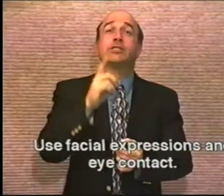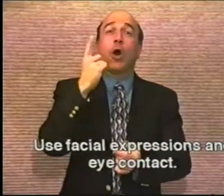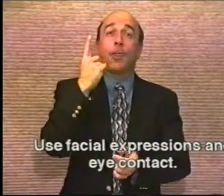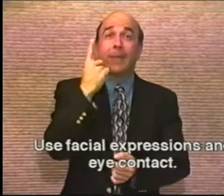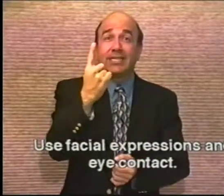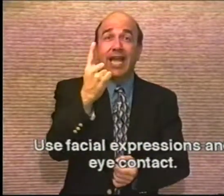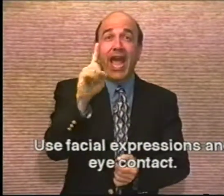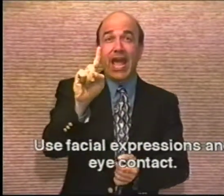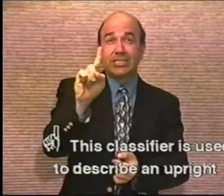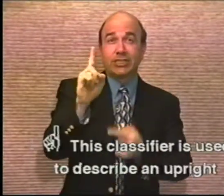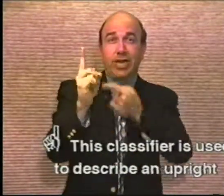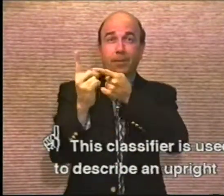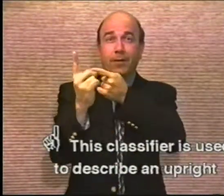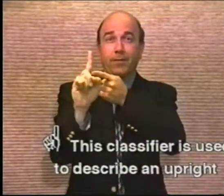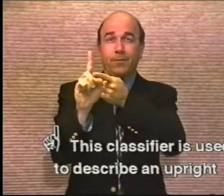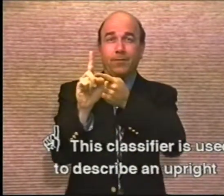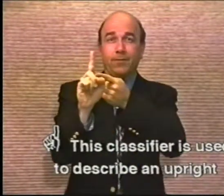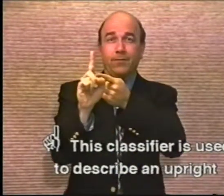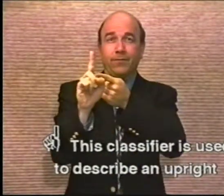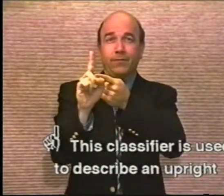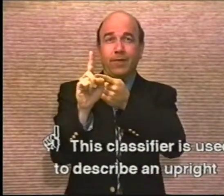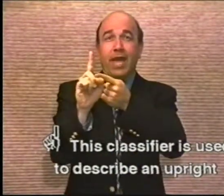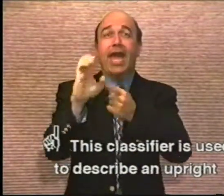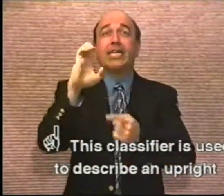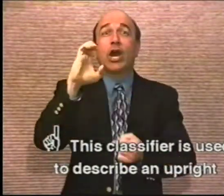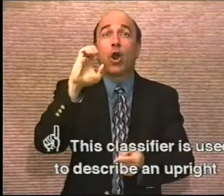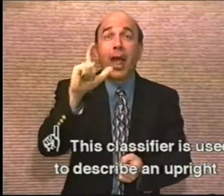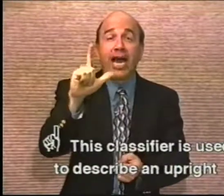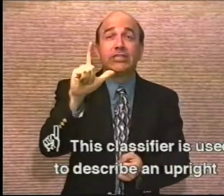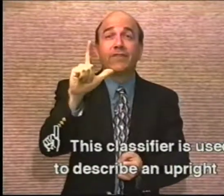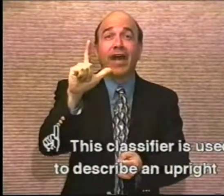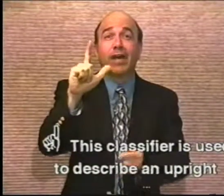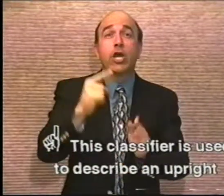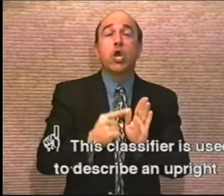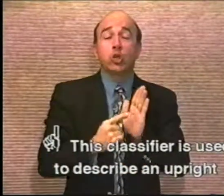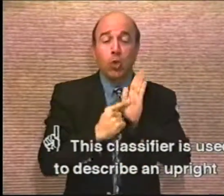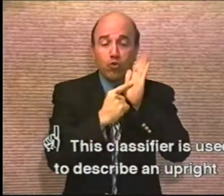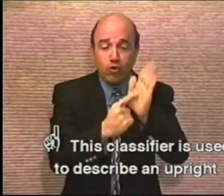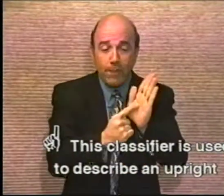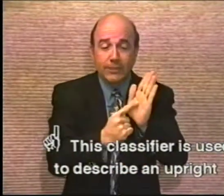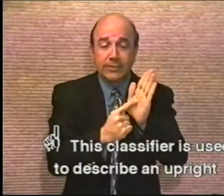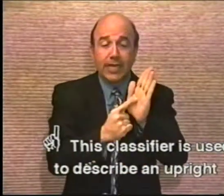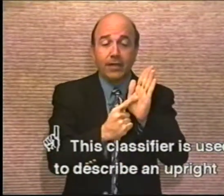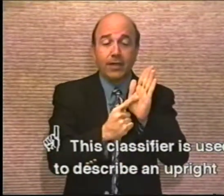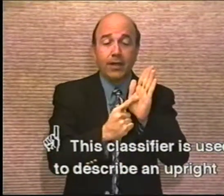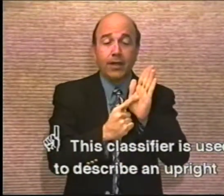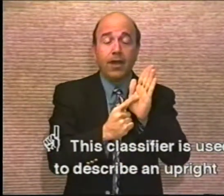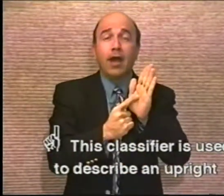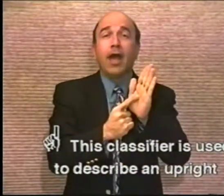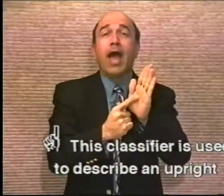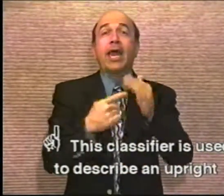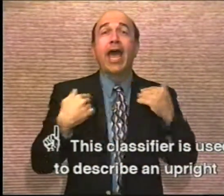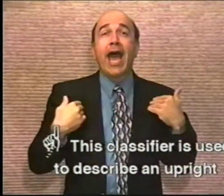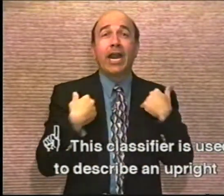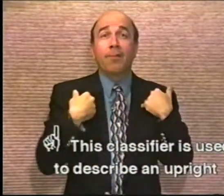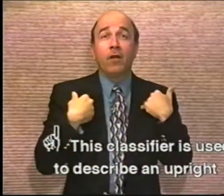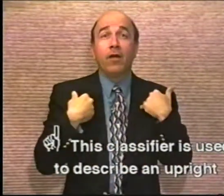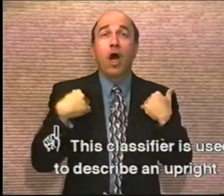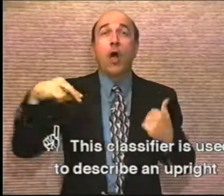So this hand shape is a classifier to represent an animal